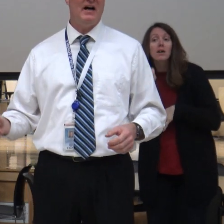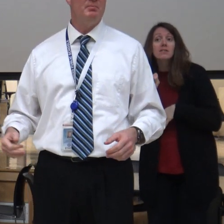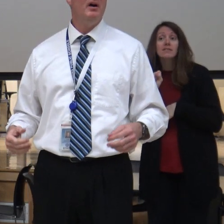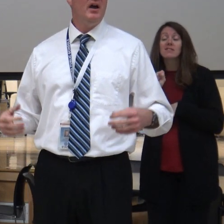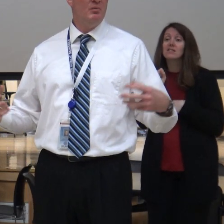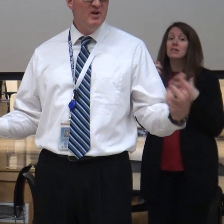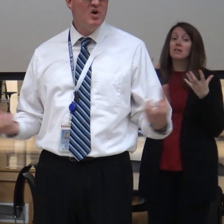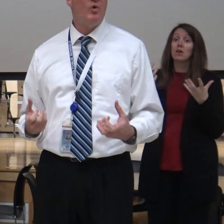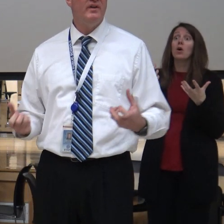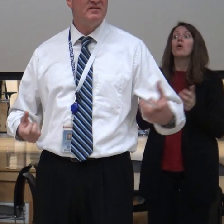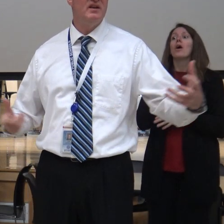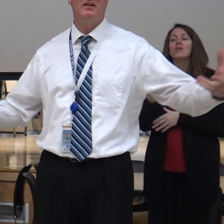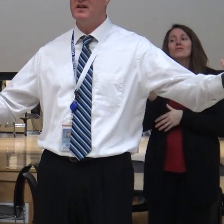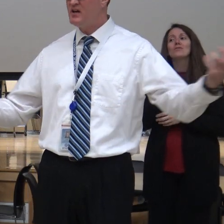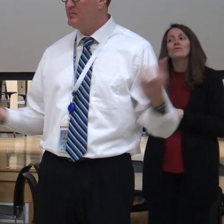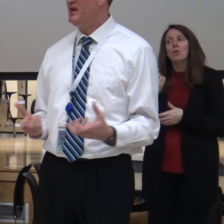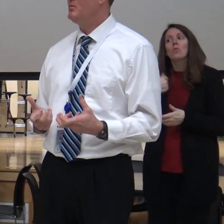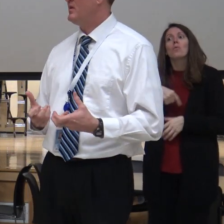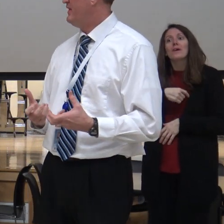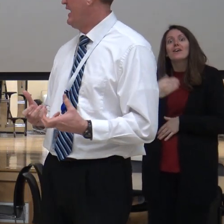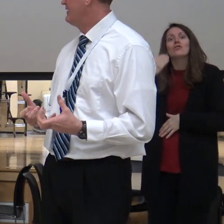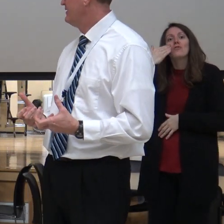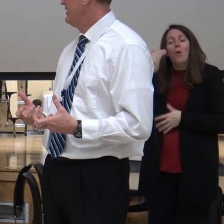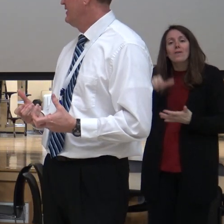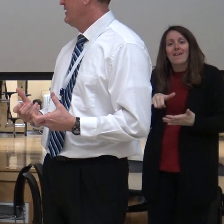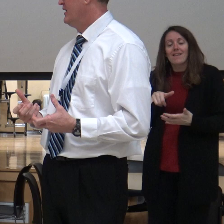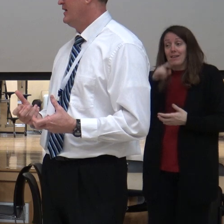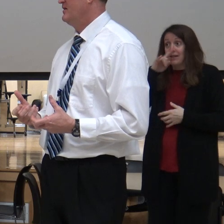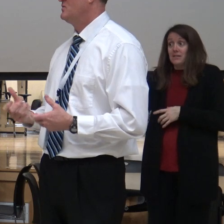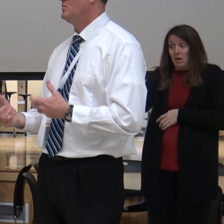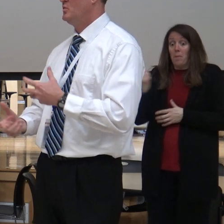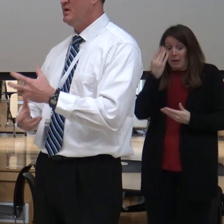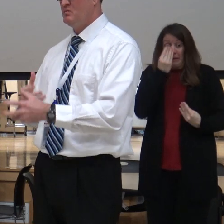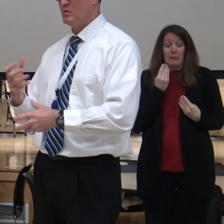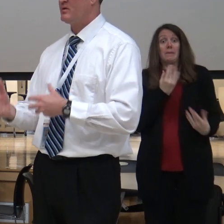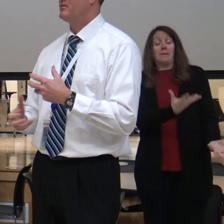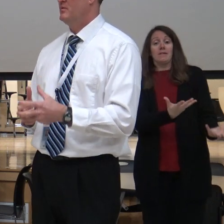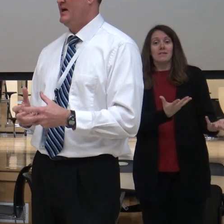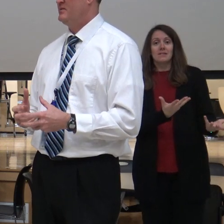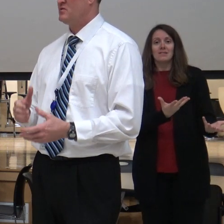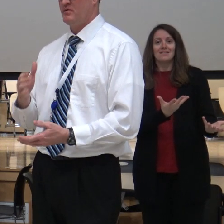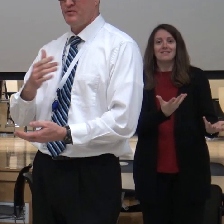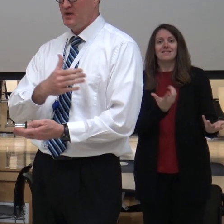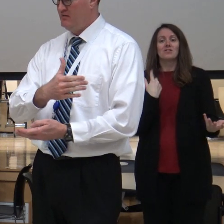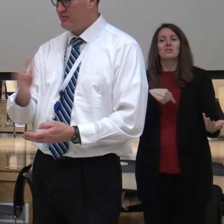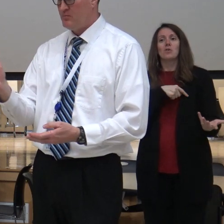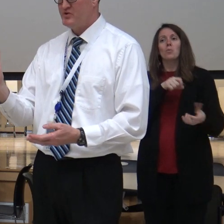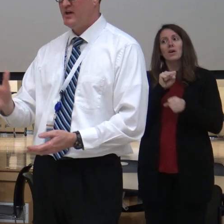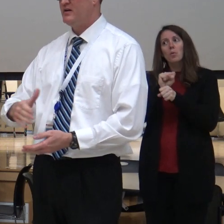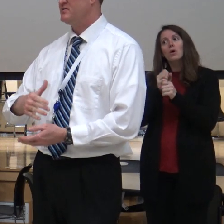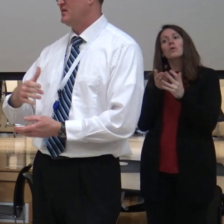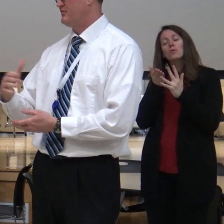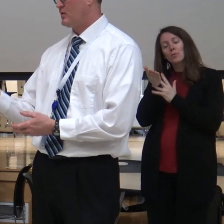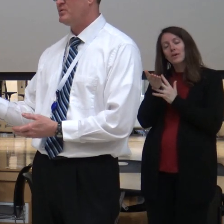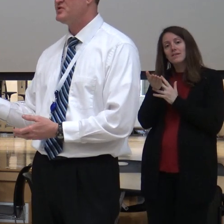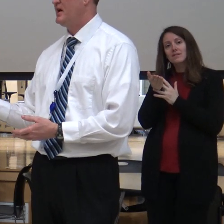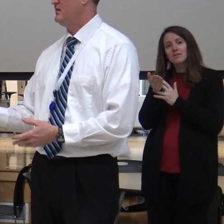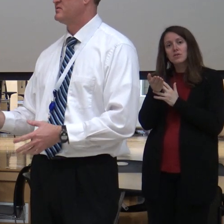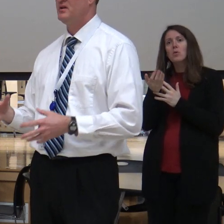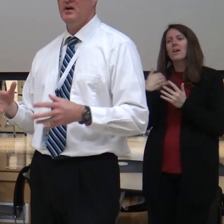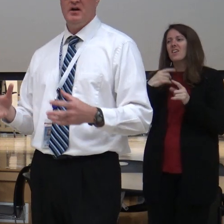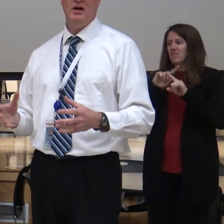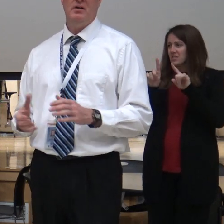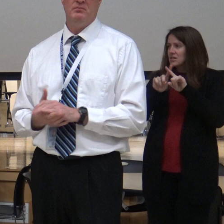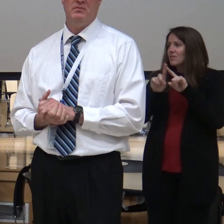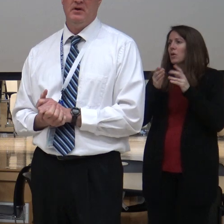bus stop. And we know these things. They come in with that, and we work through that. So through the informal channels and the formal